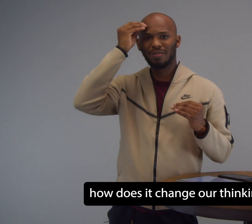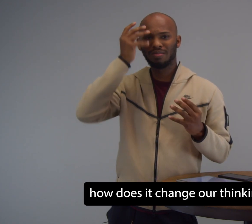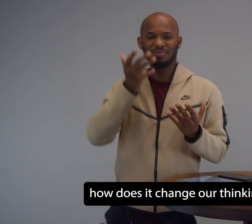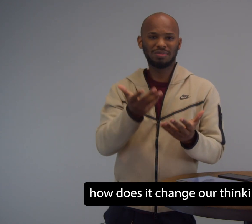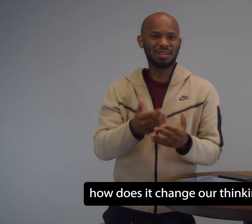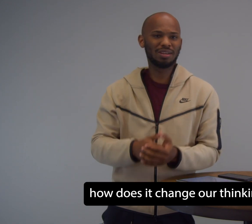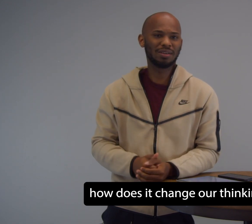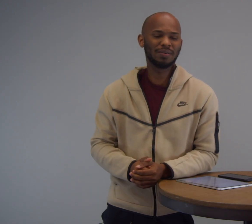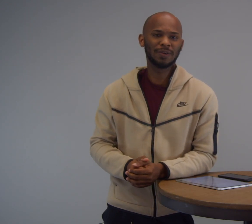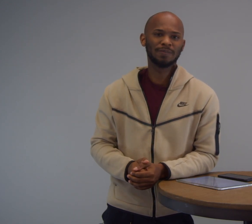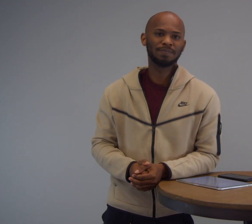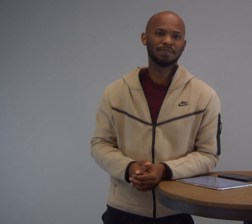our thinking?